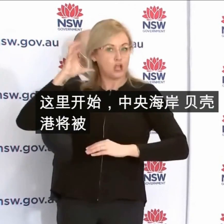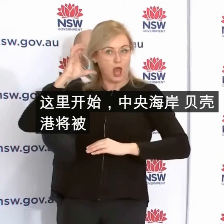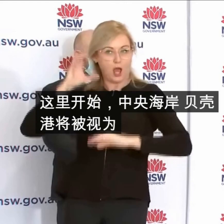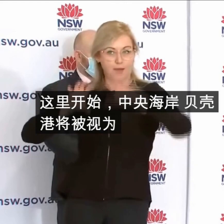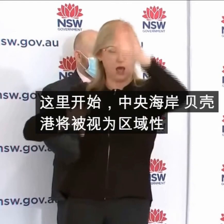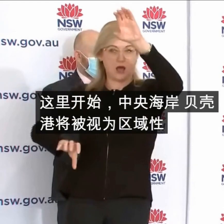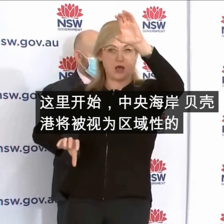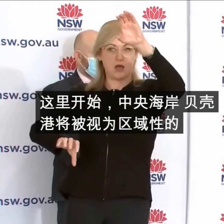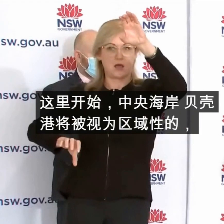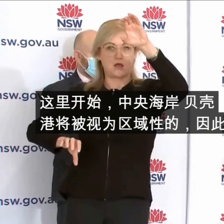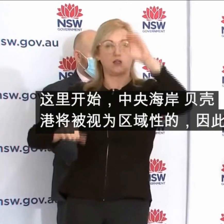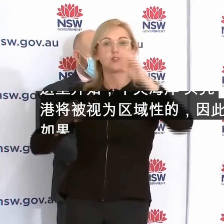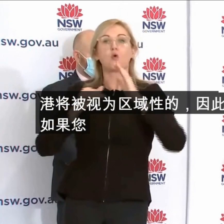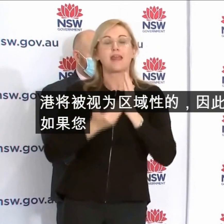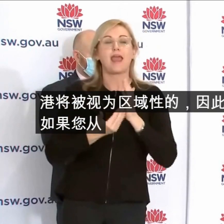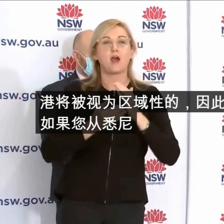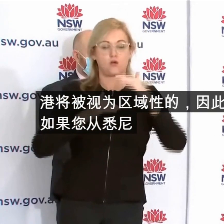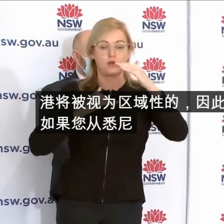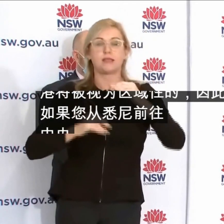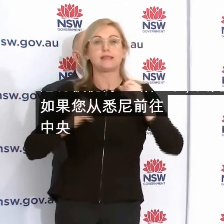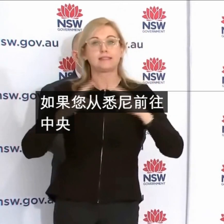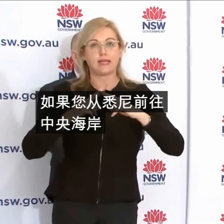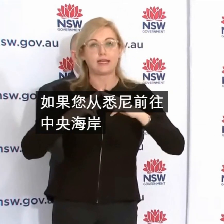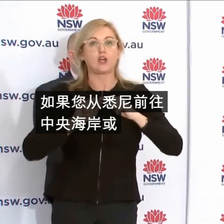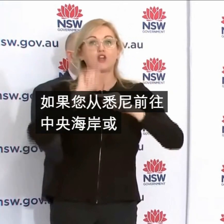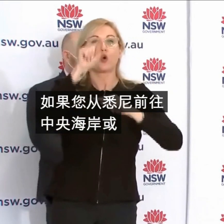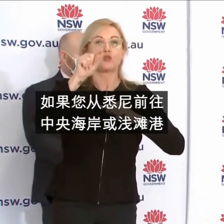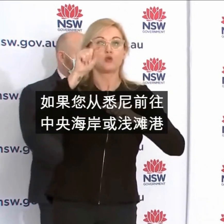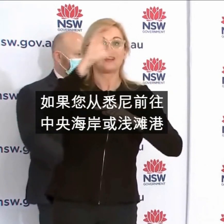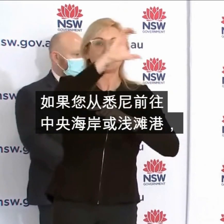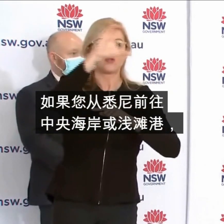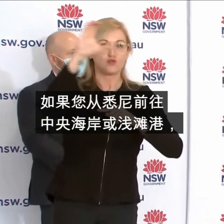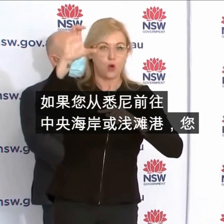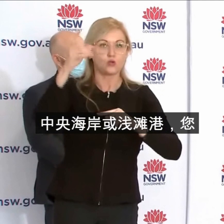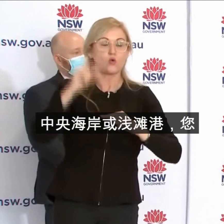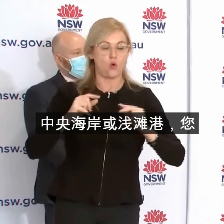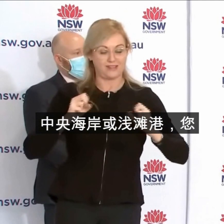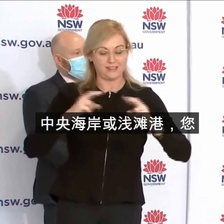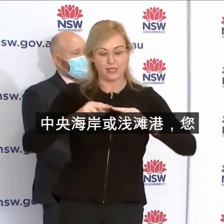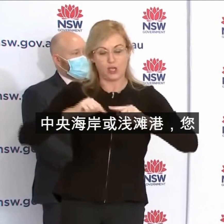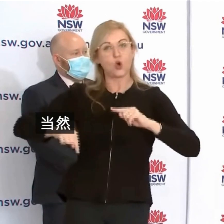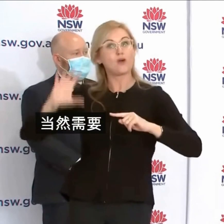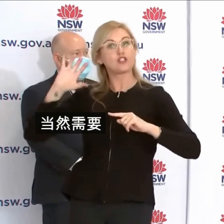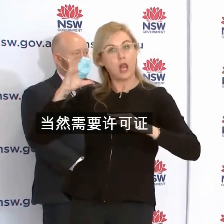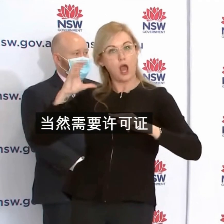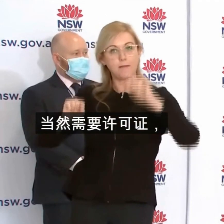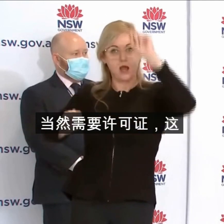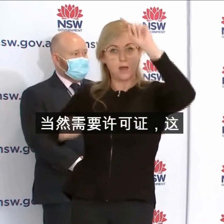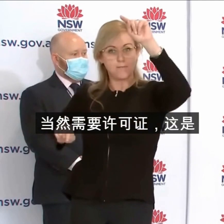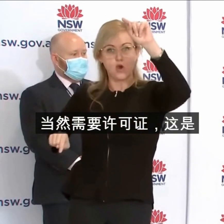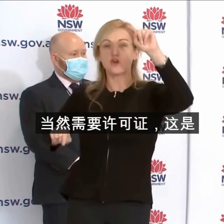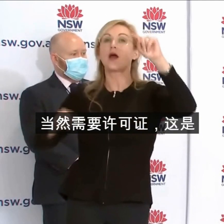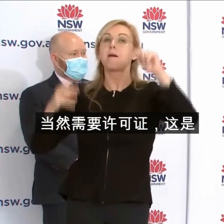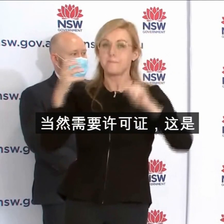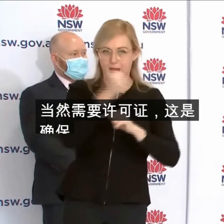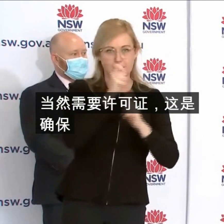Harbour will be treated as regional. So if you're travelling from Sydney to the Central Coast or to Shell Harbour, you will need, of course, a permit.